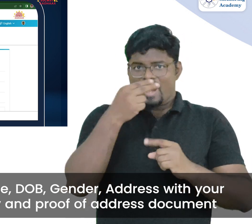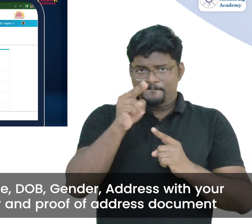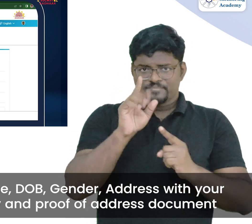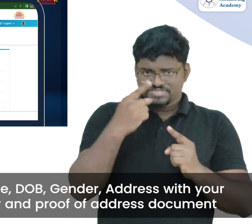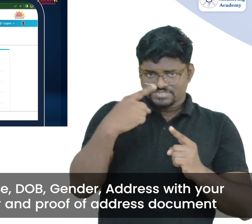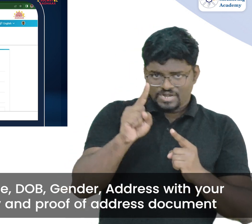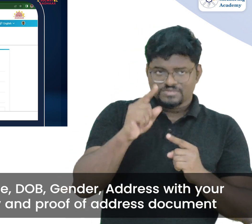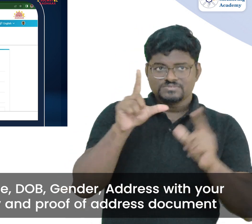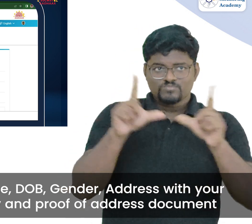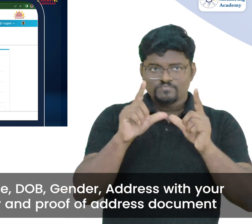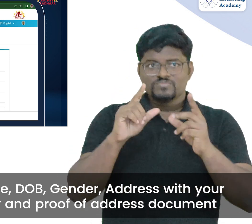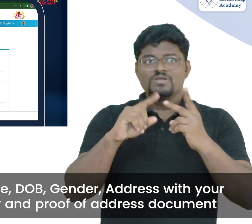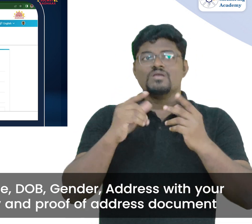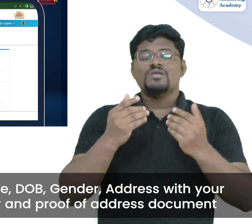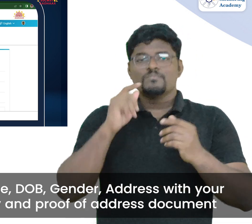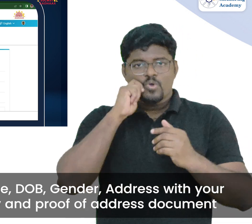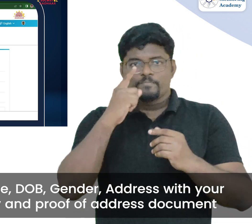document.